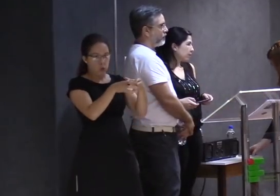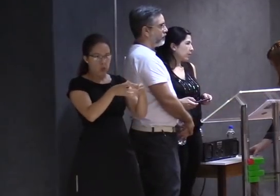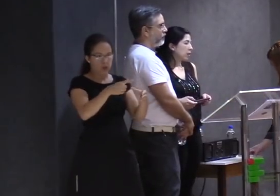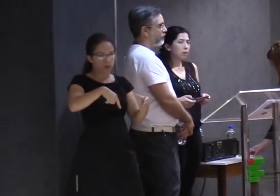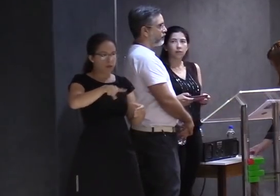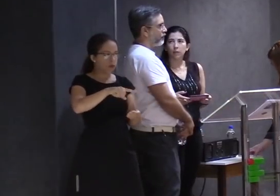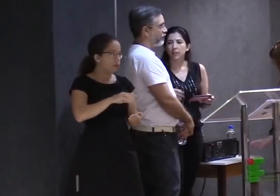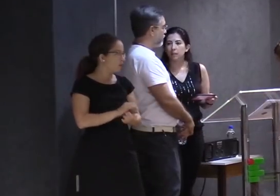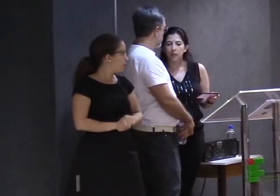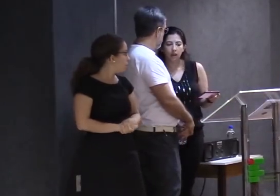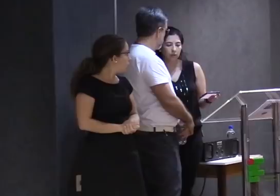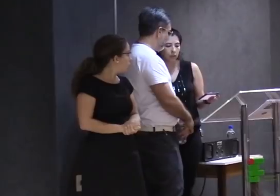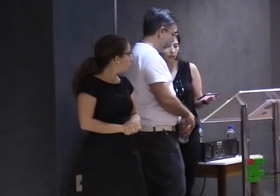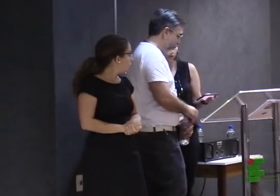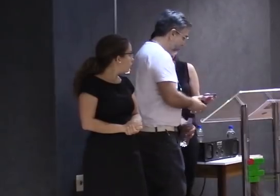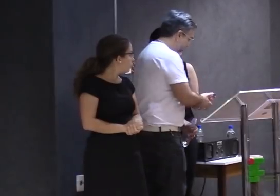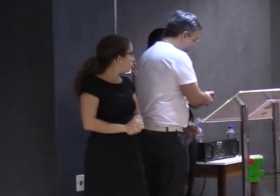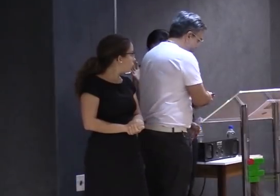os times.